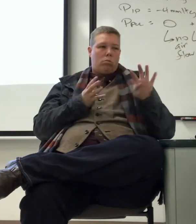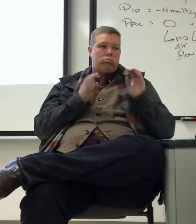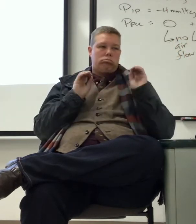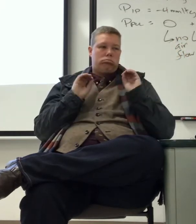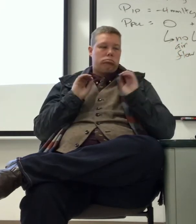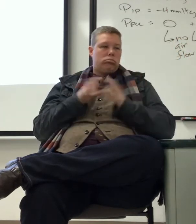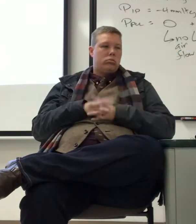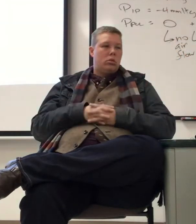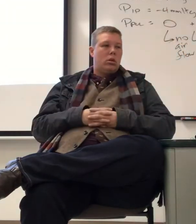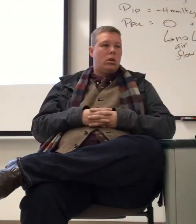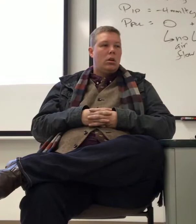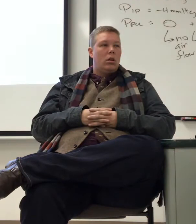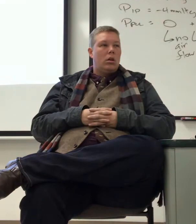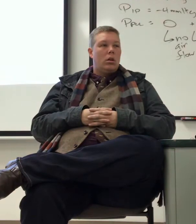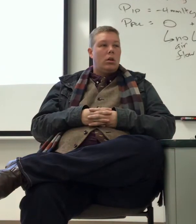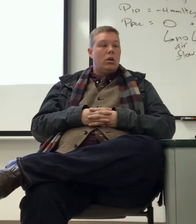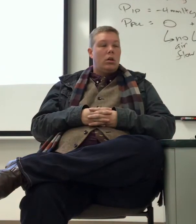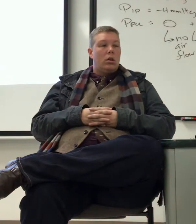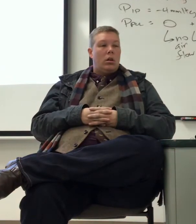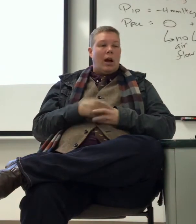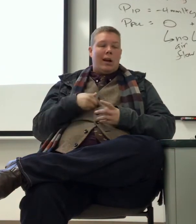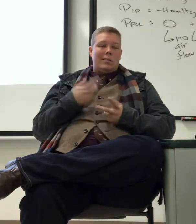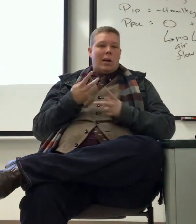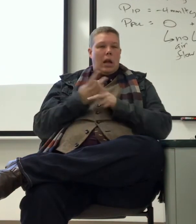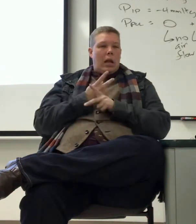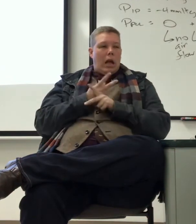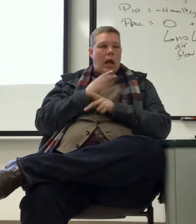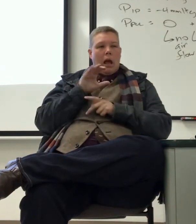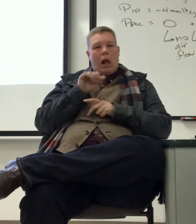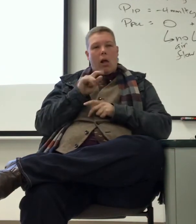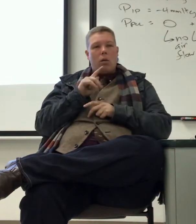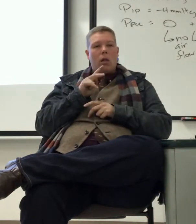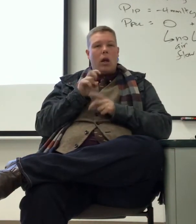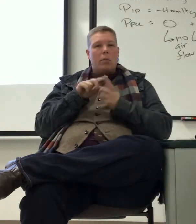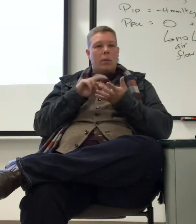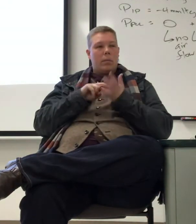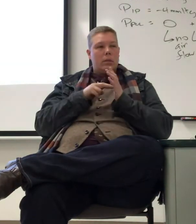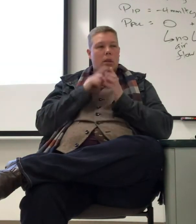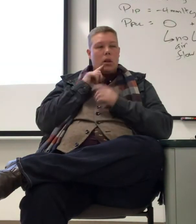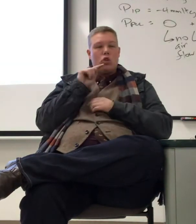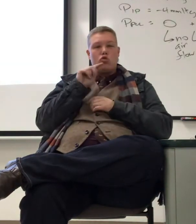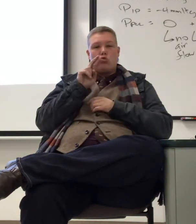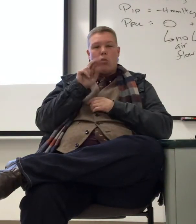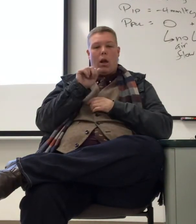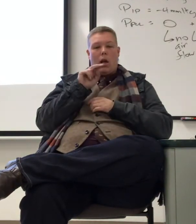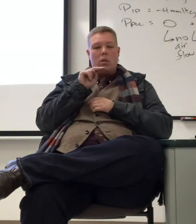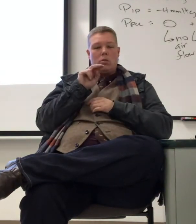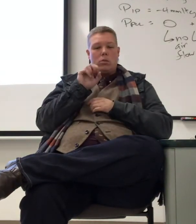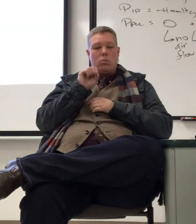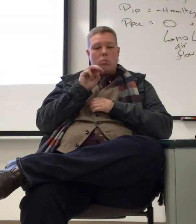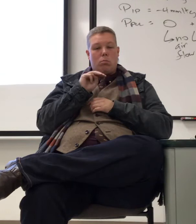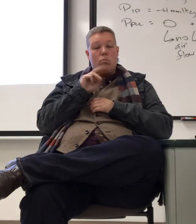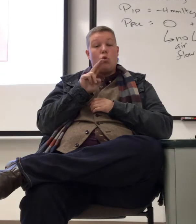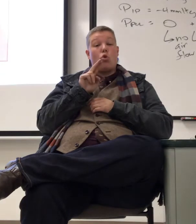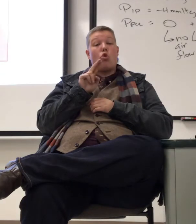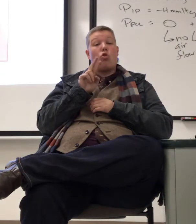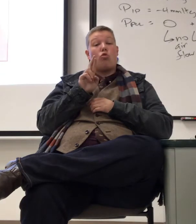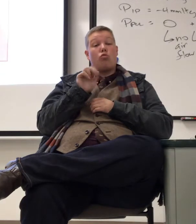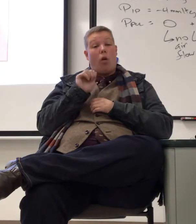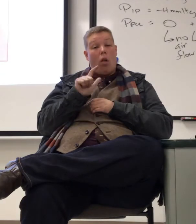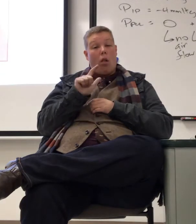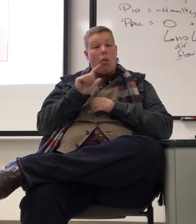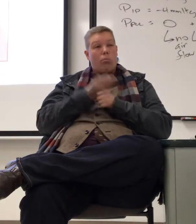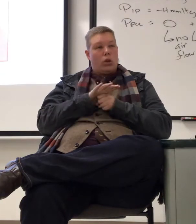Okay, so I said calculate. The calculation you got to make is the transmural pressure across the whole system, like shown